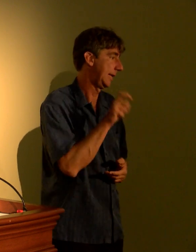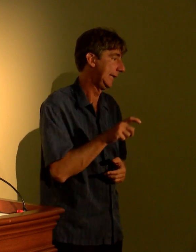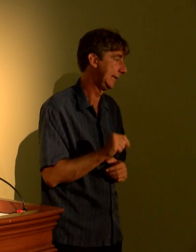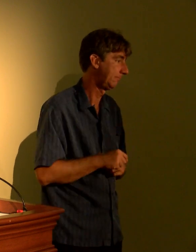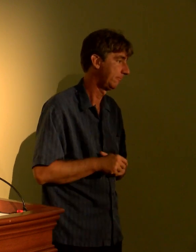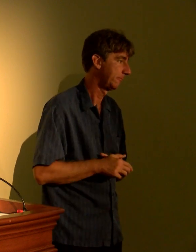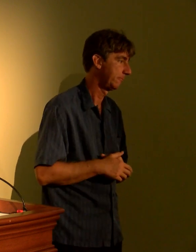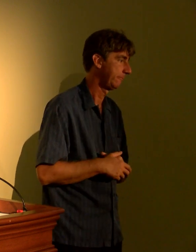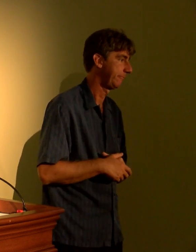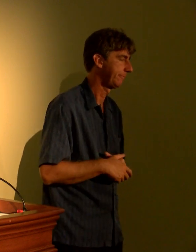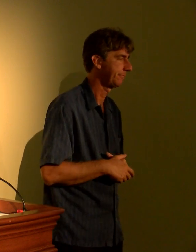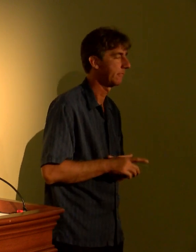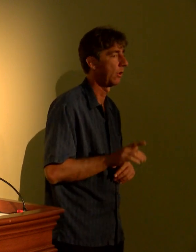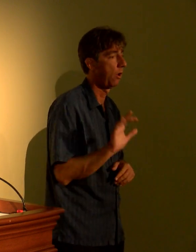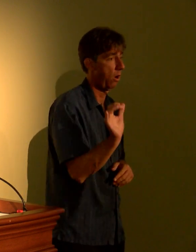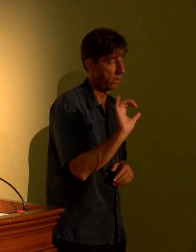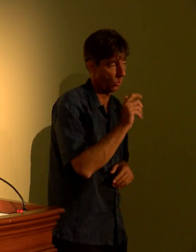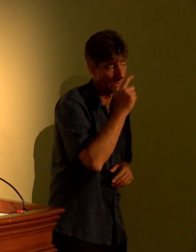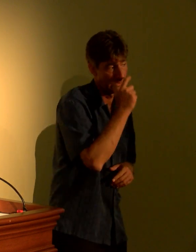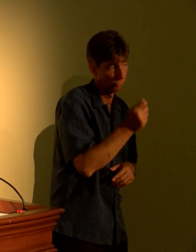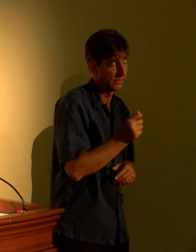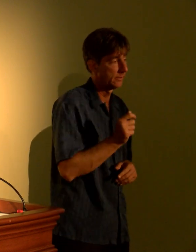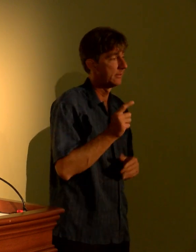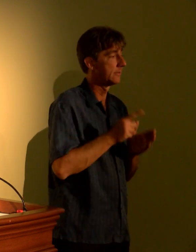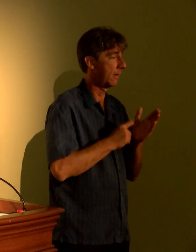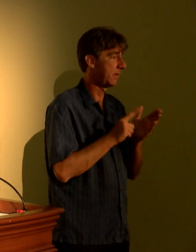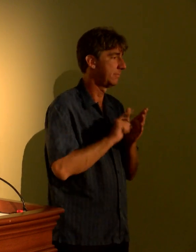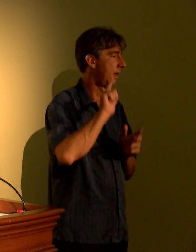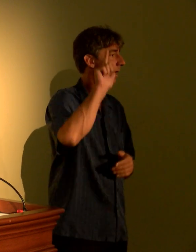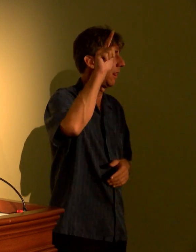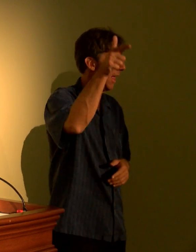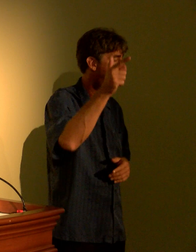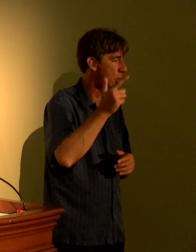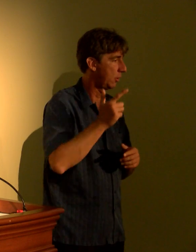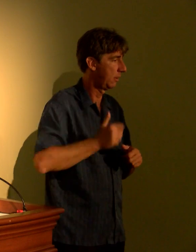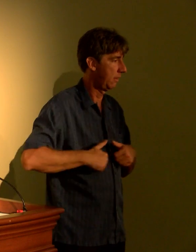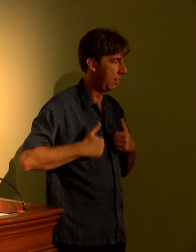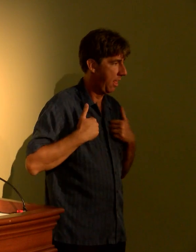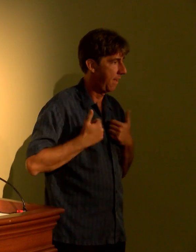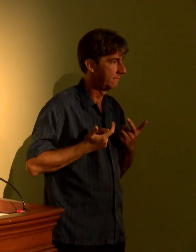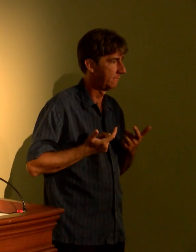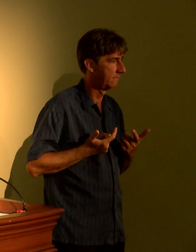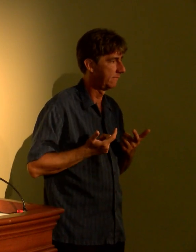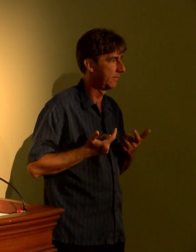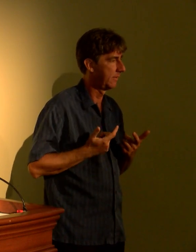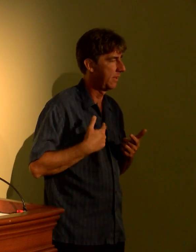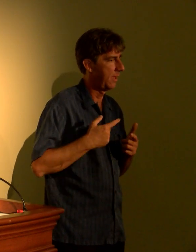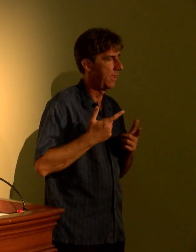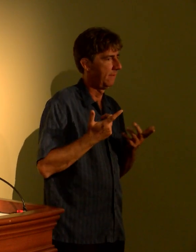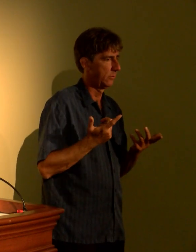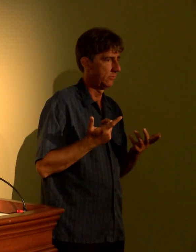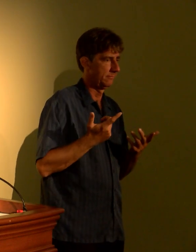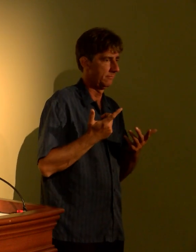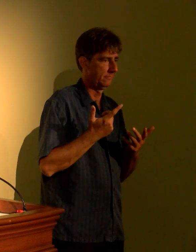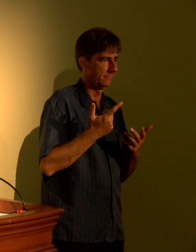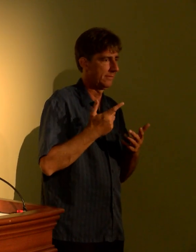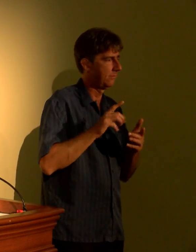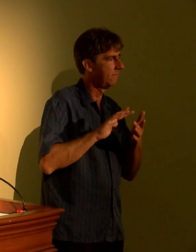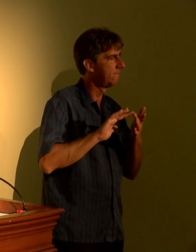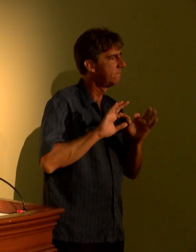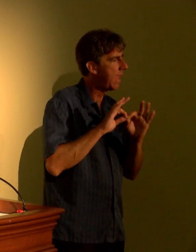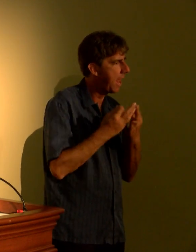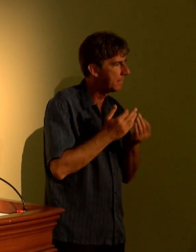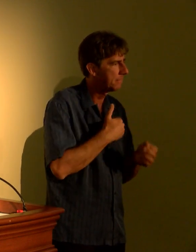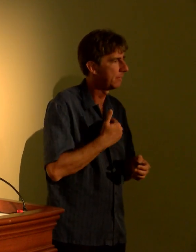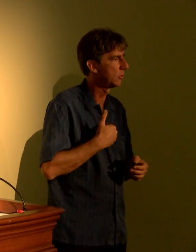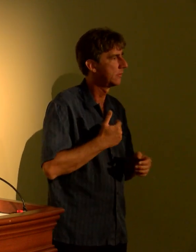It's also interesting, sometimes in his later life, you have to read the silences to draw conclusions about him. None of his relatives, including his